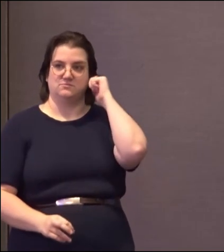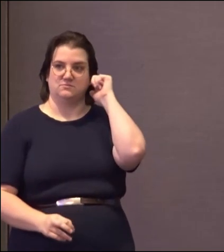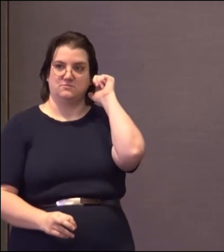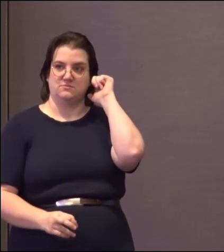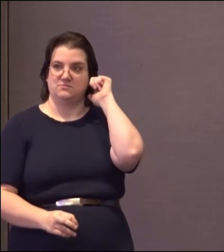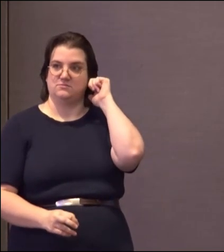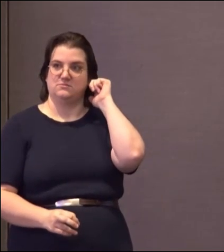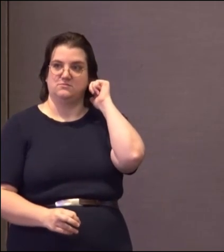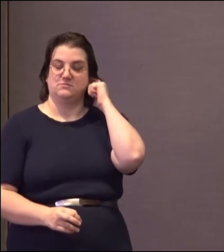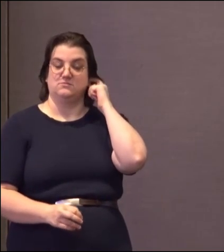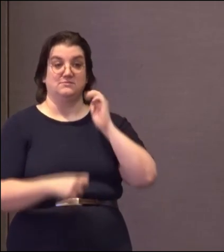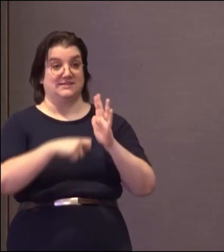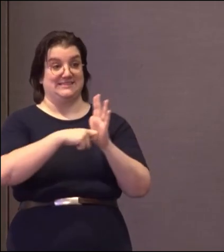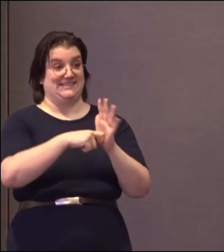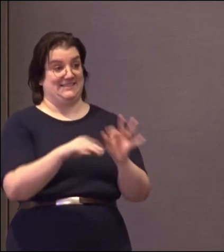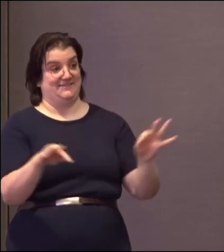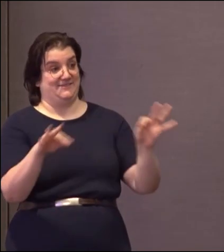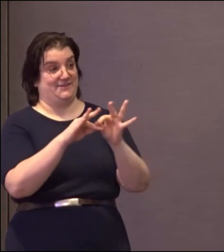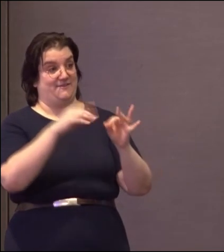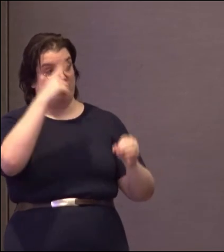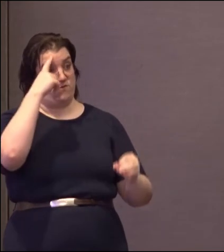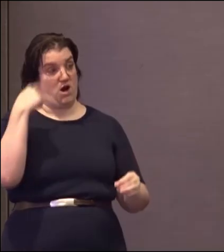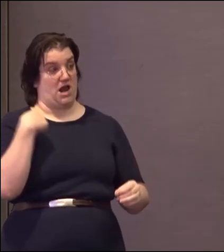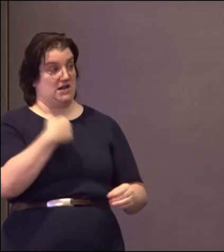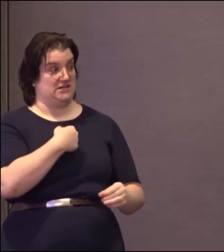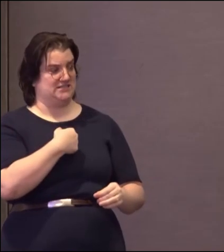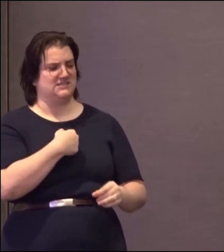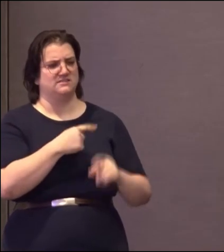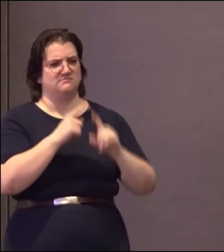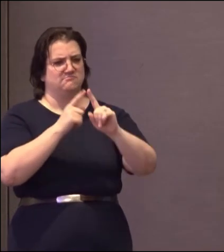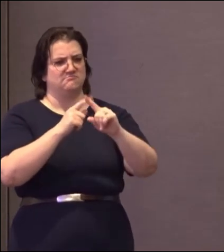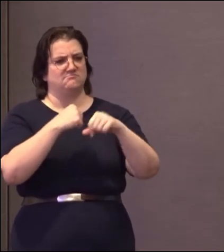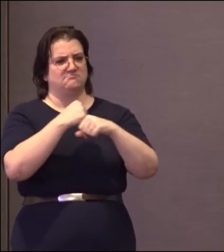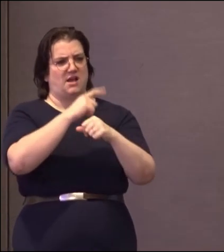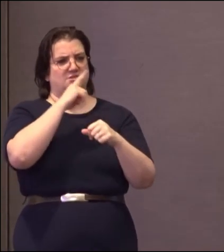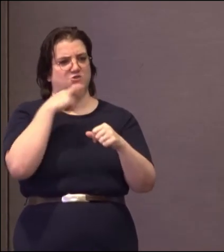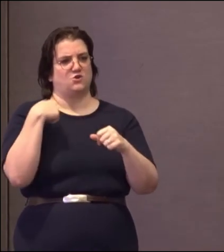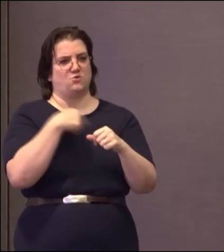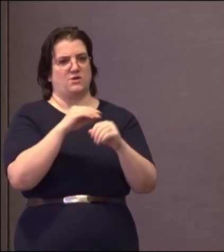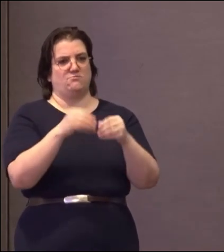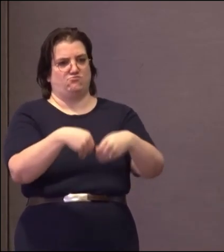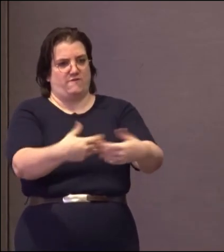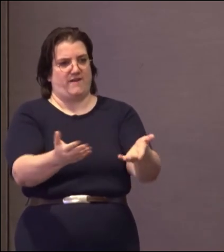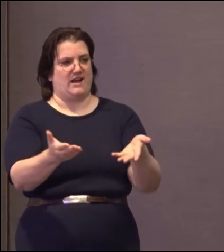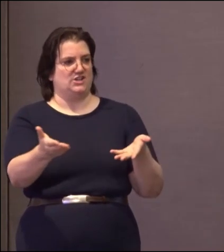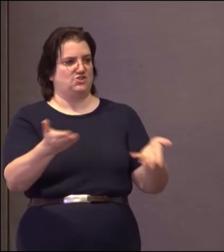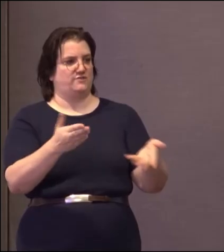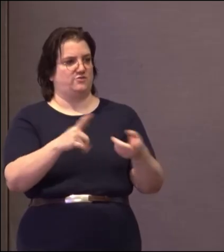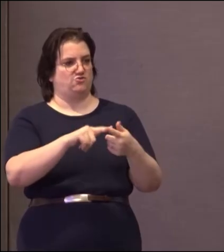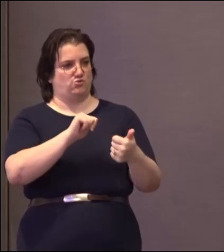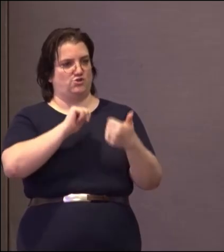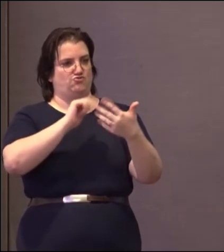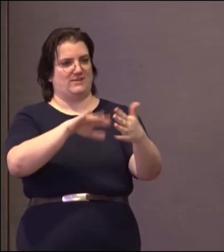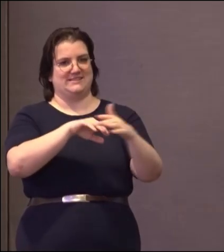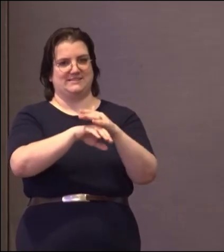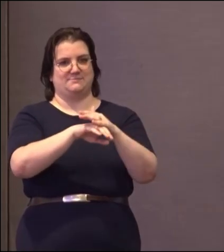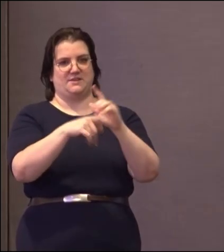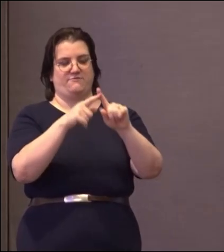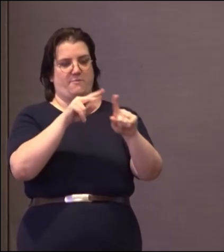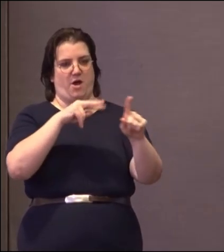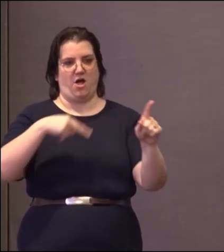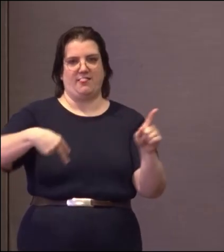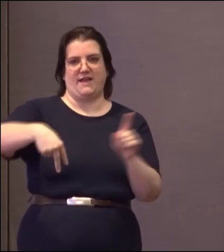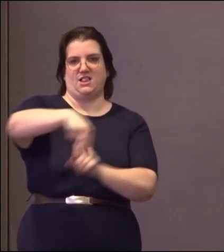The key thing for us is really to make sure that we provide services that address accessibility from all